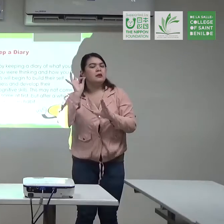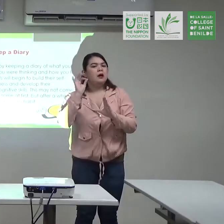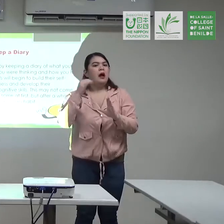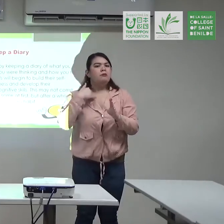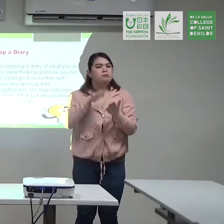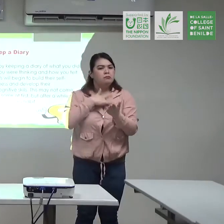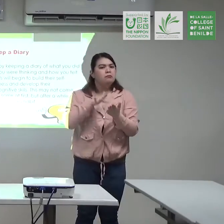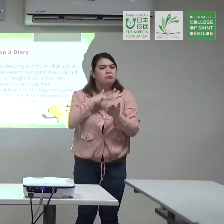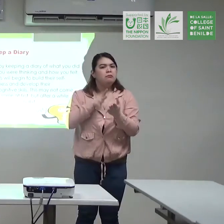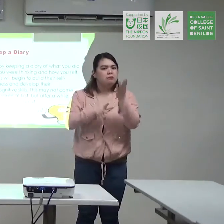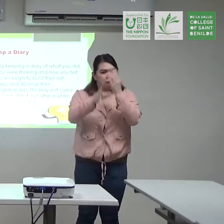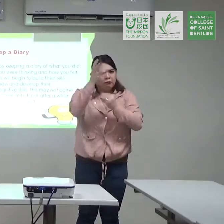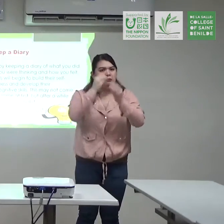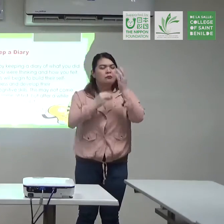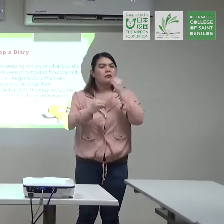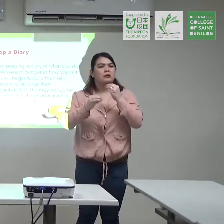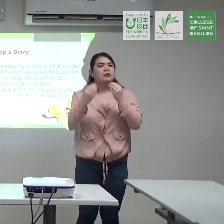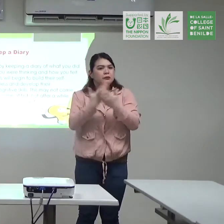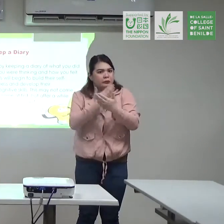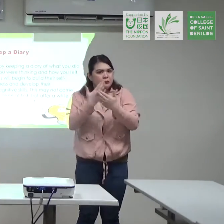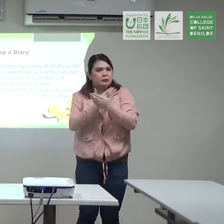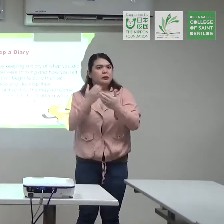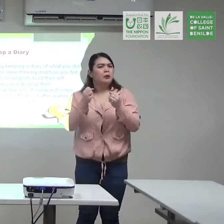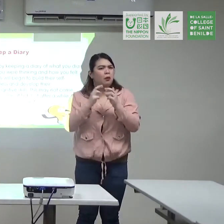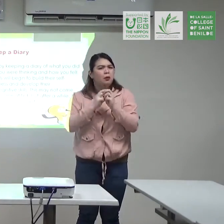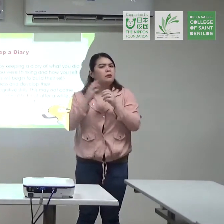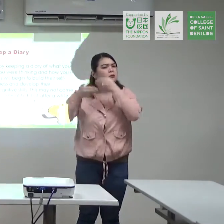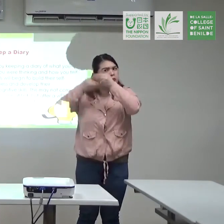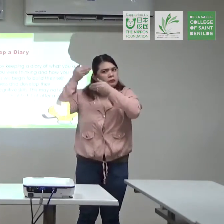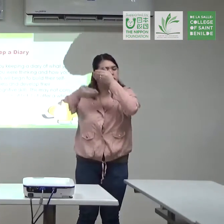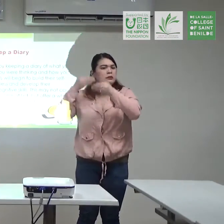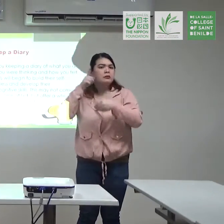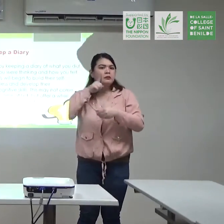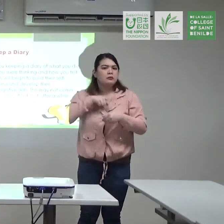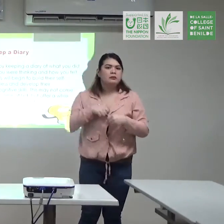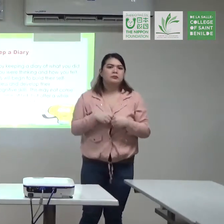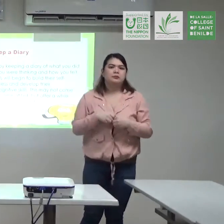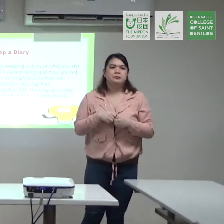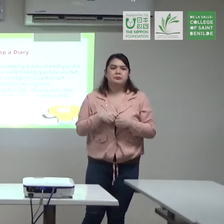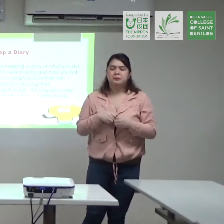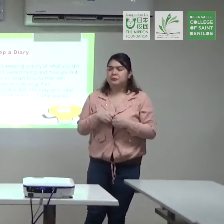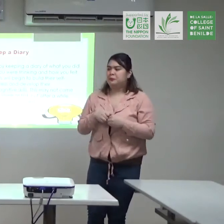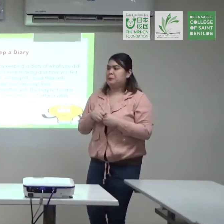learning technique or approach to students.